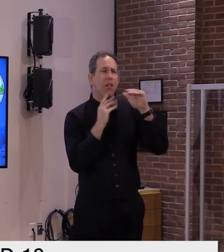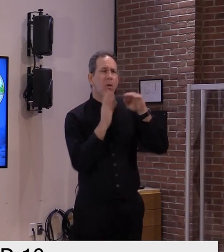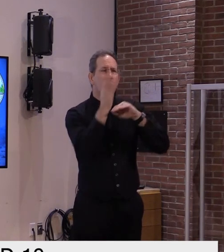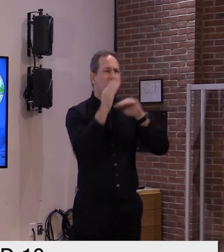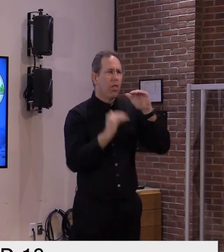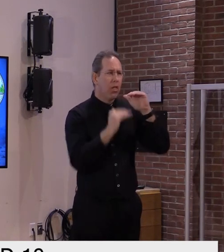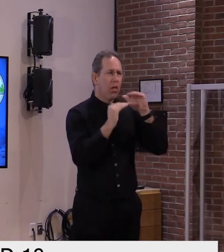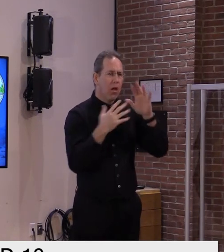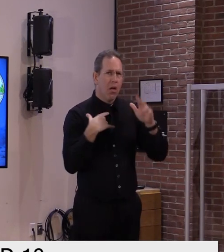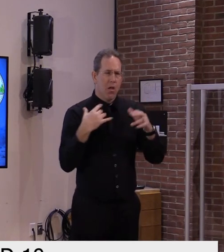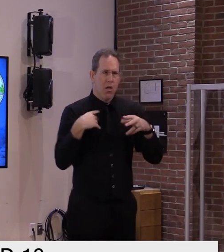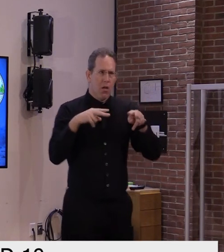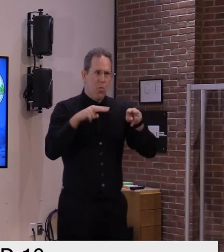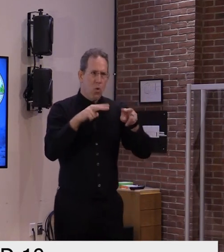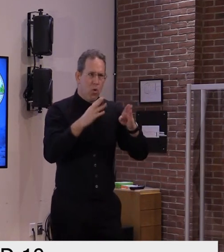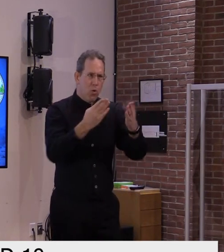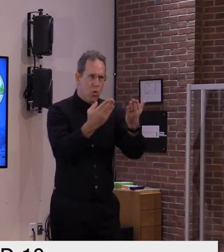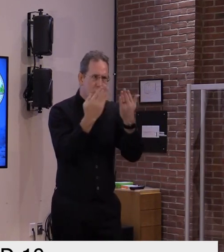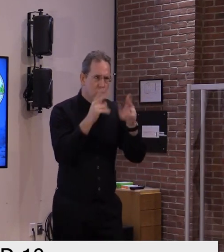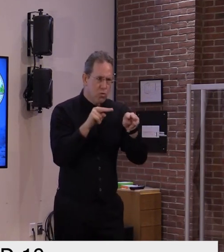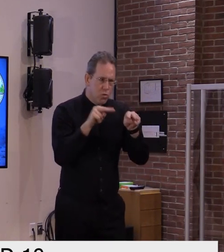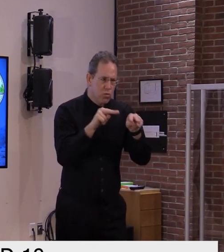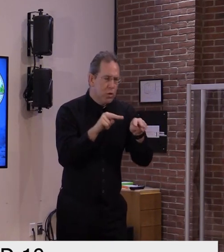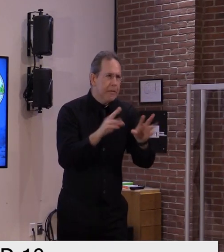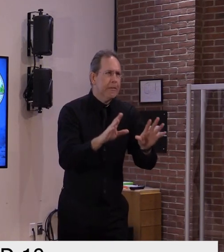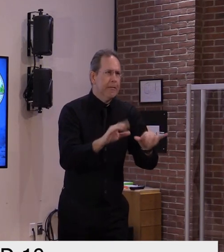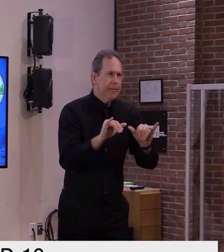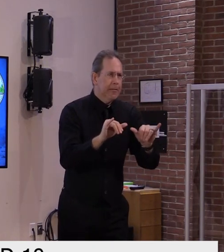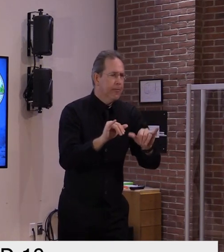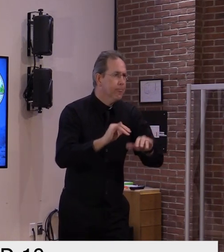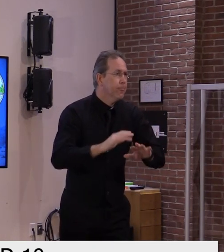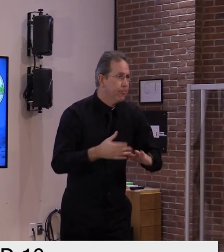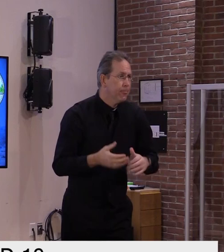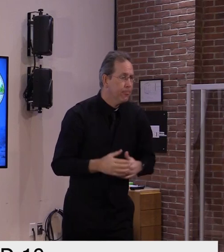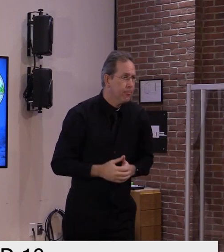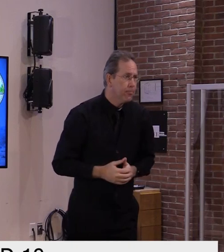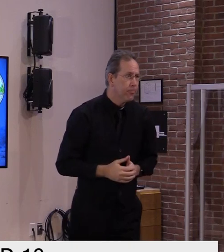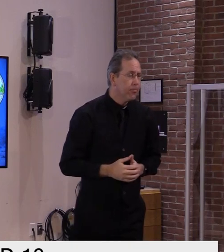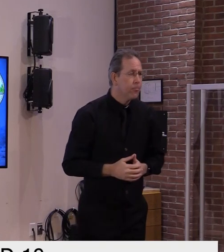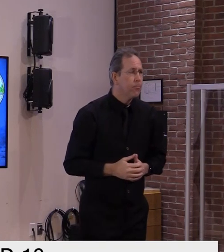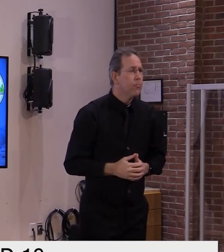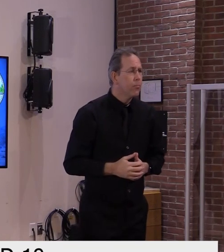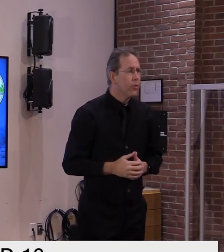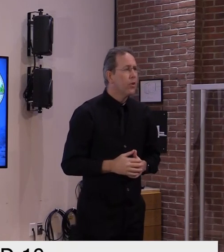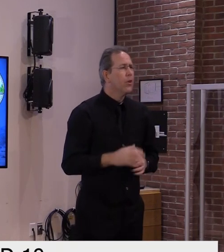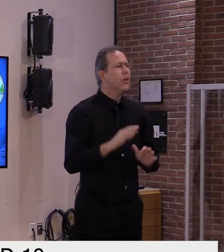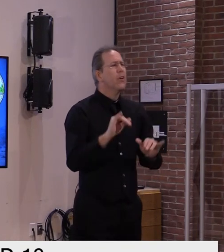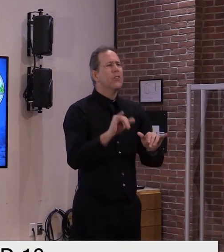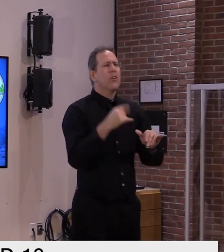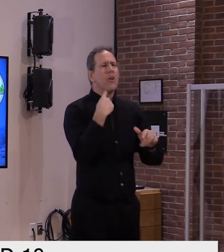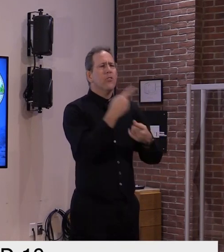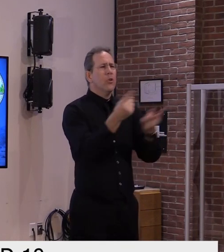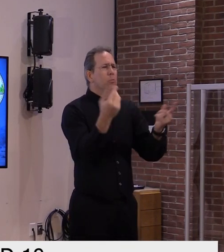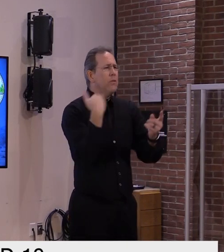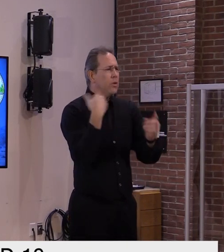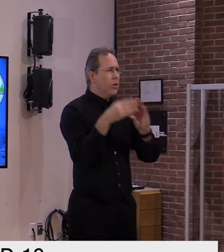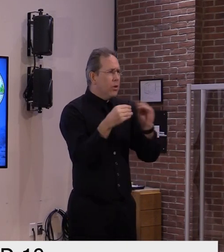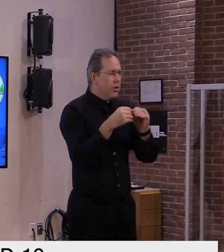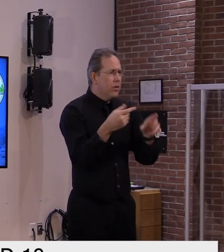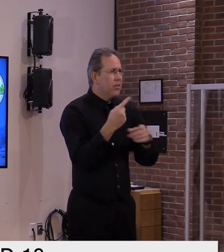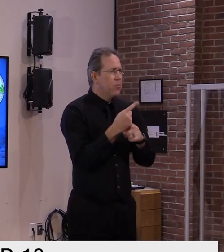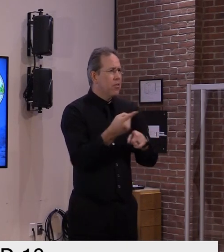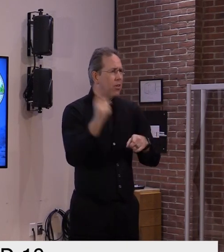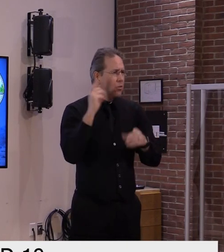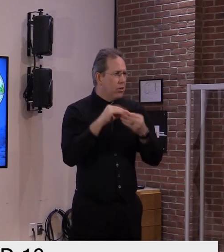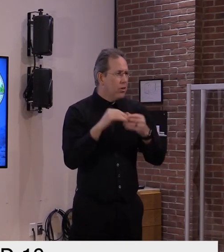closely. As I said last week, we've seen our daily case counts show some effects from the holidays,